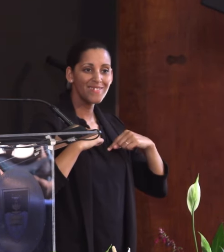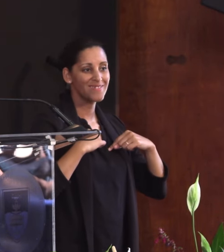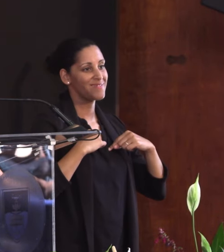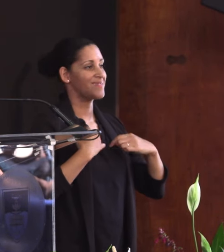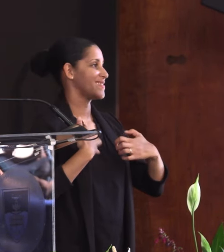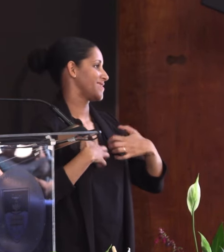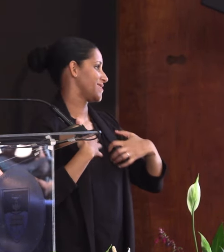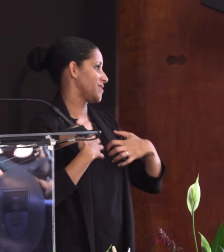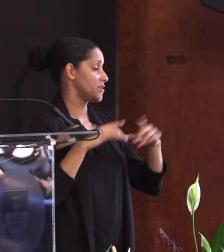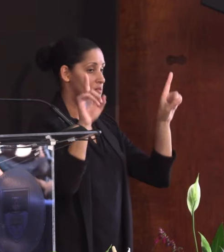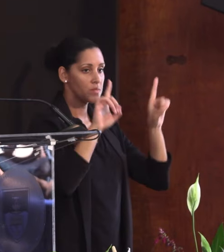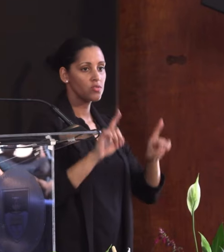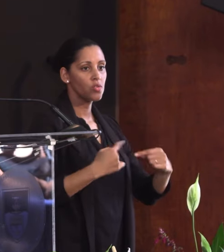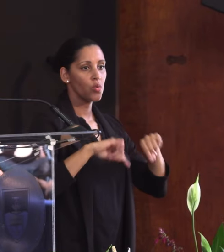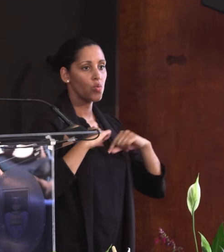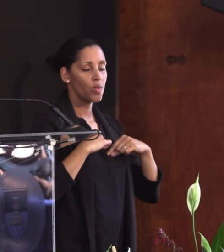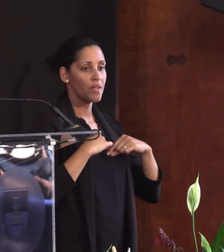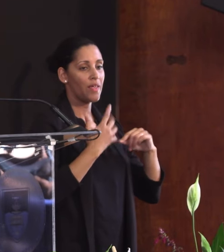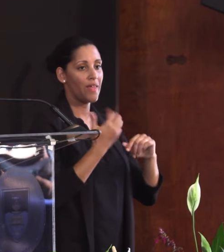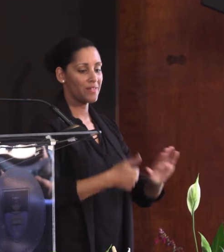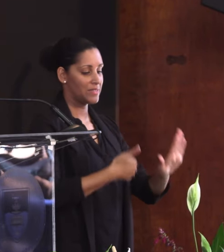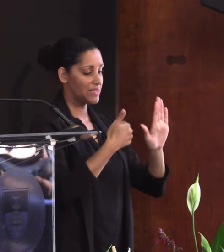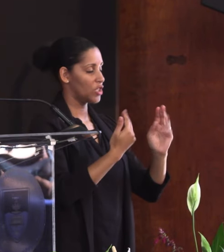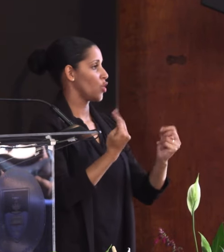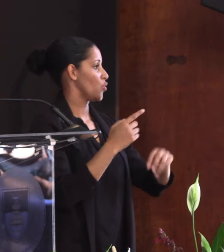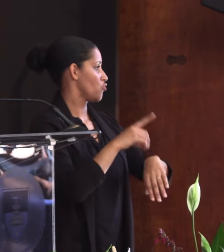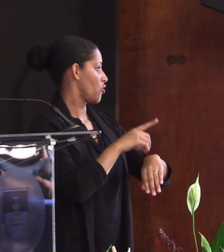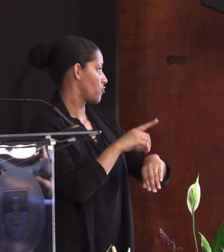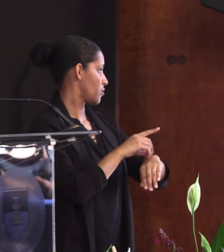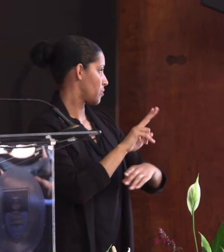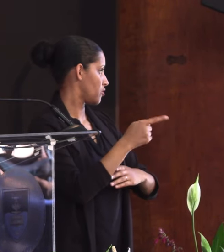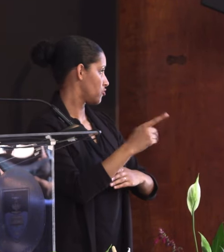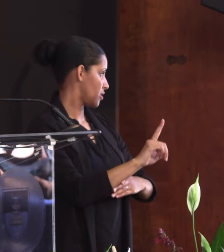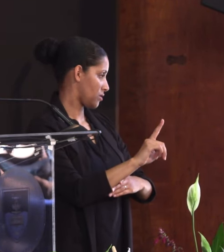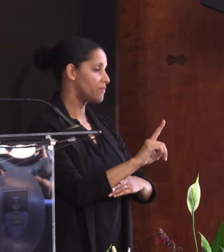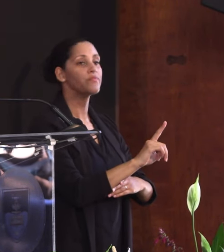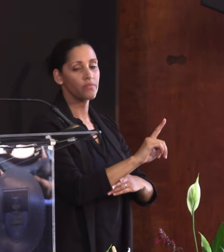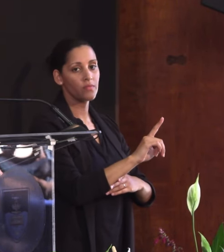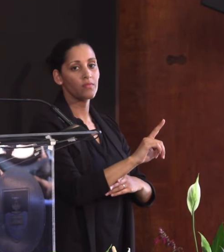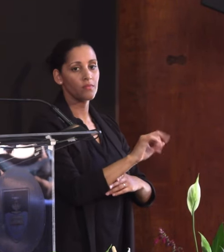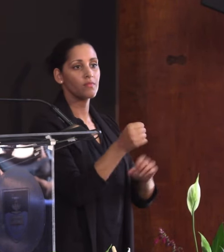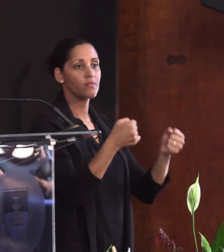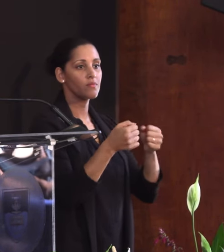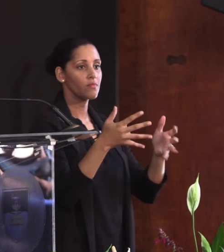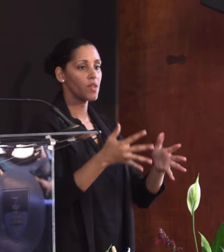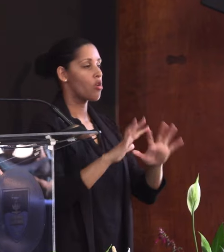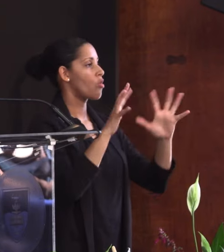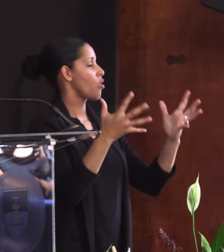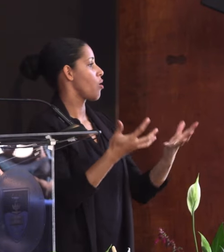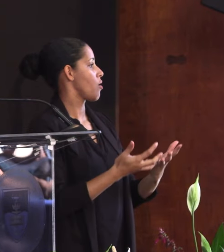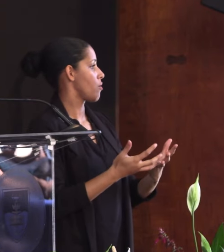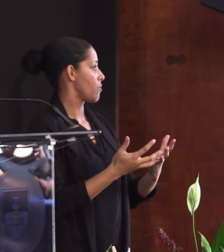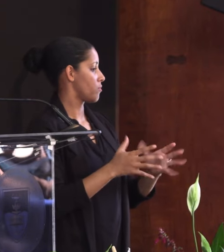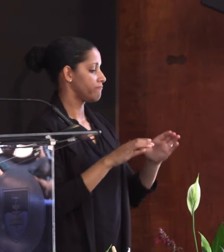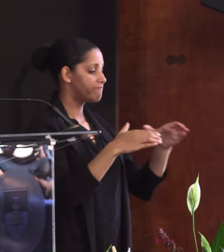to graduate a total of 6 new doctoral candidates who have contributed to the global body of knowledge with